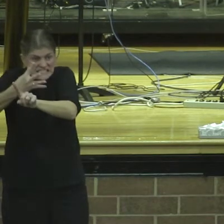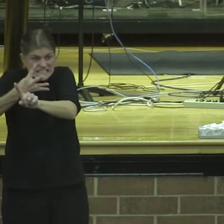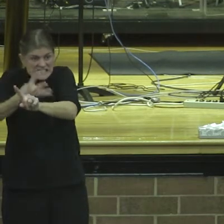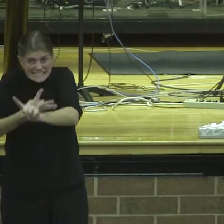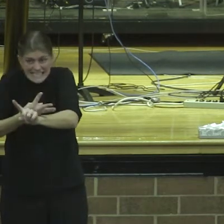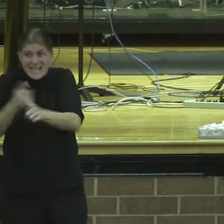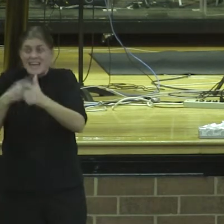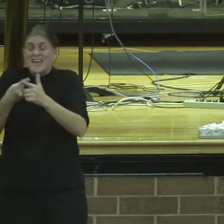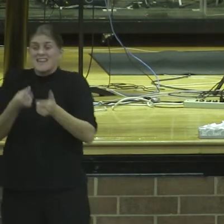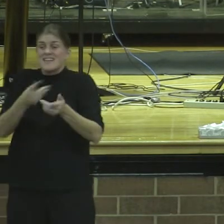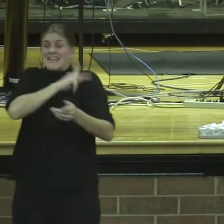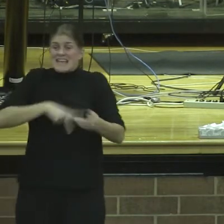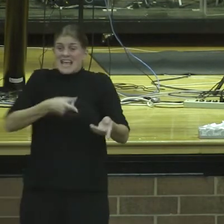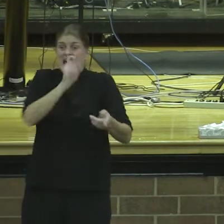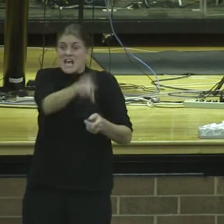he prays again.